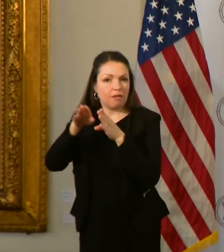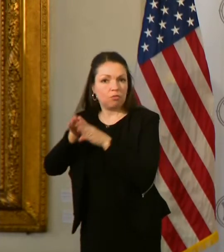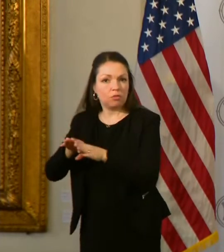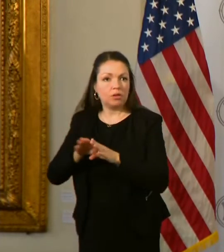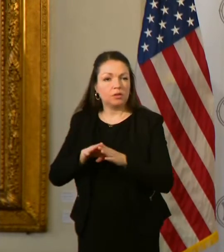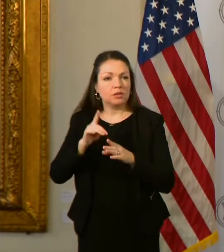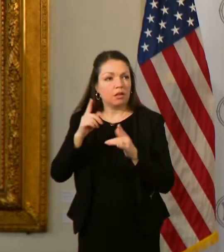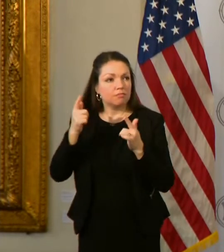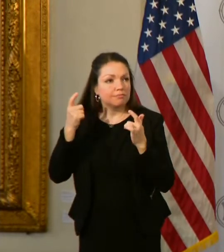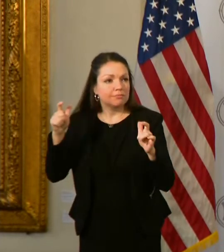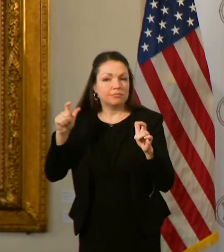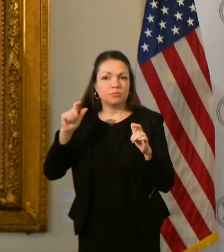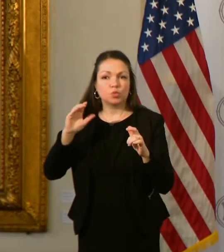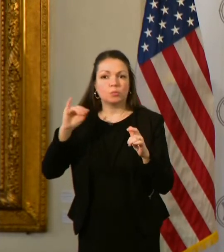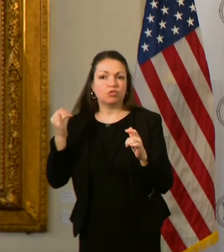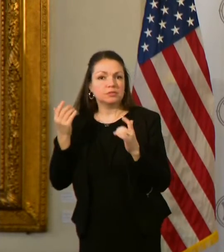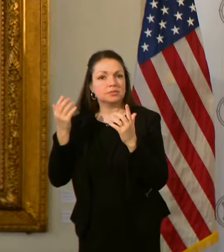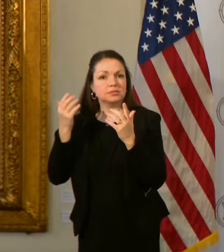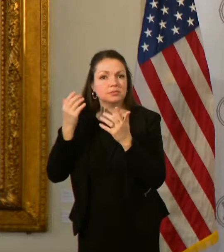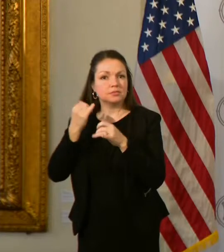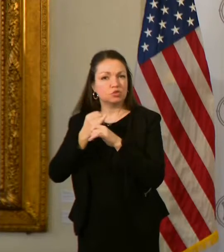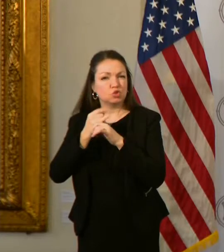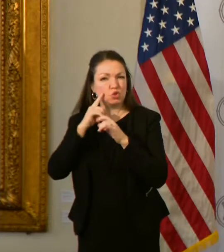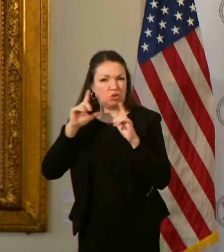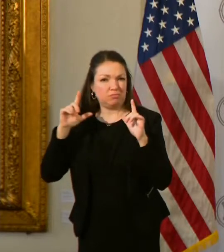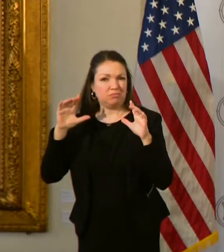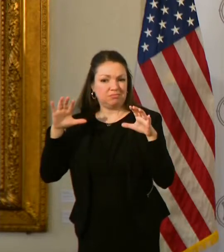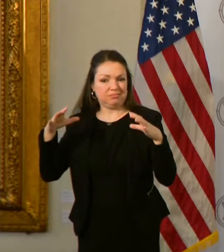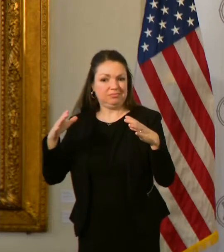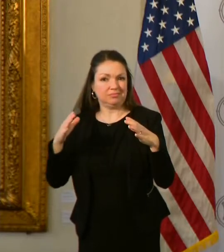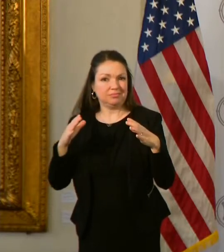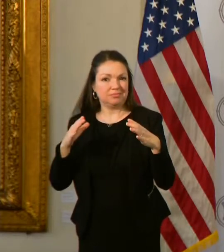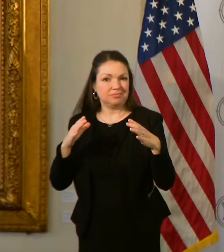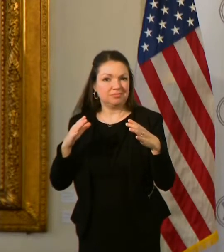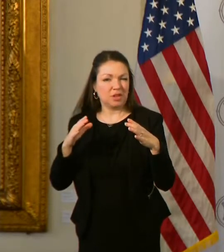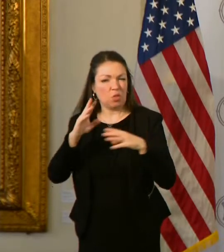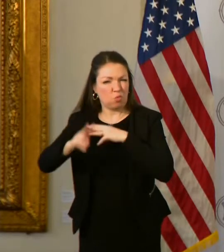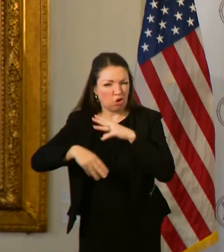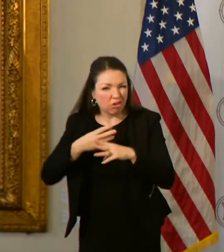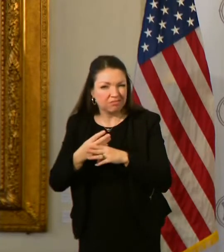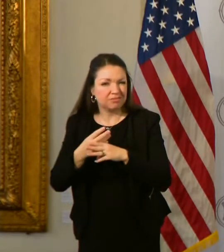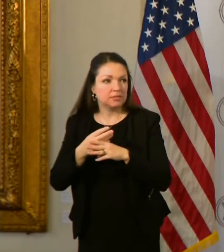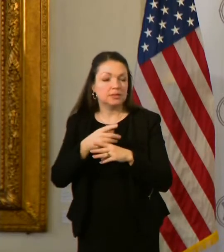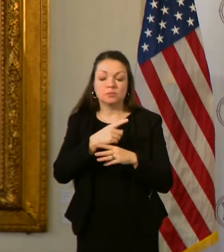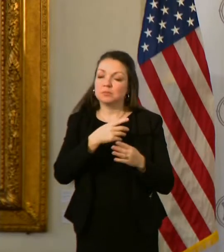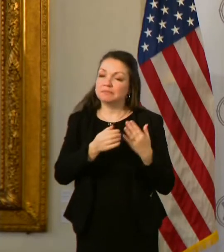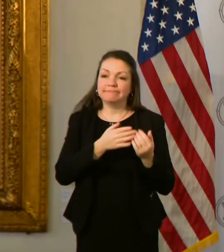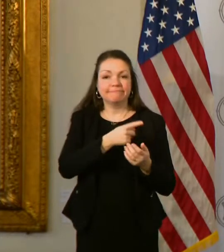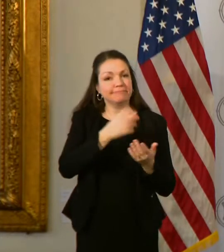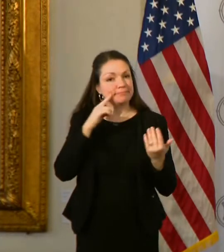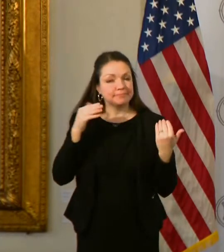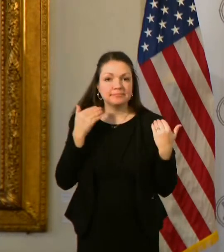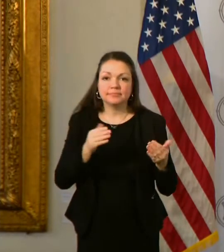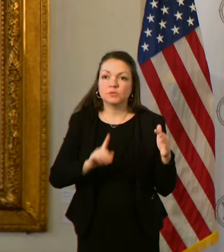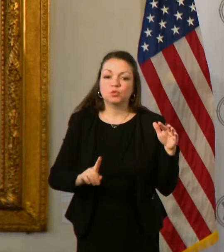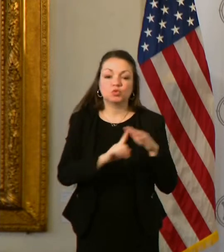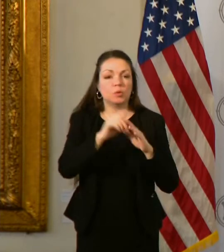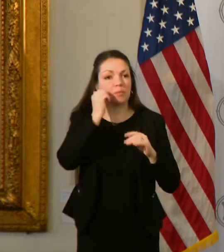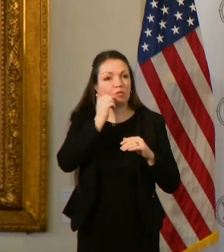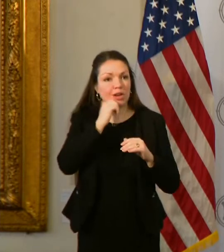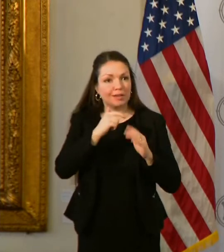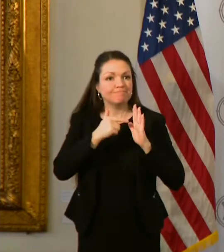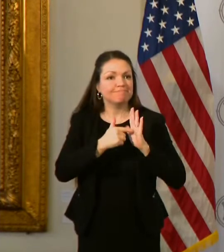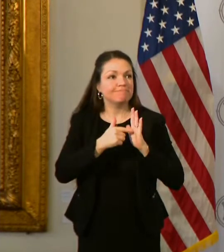largest criminal justice institutions in the world. And they showed up every day on behalf of the people of Cook